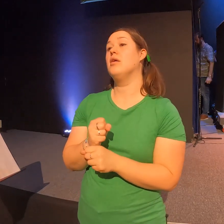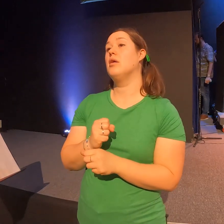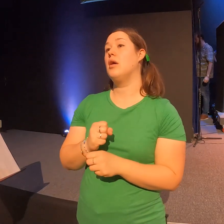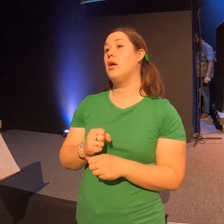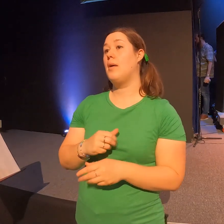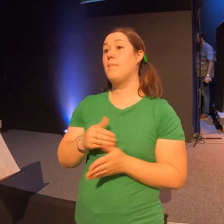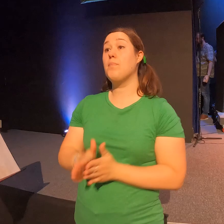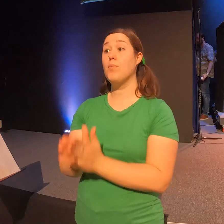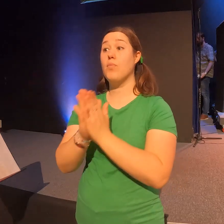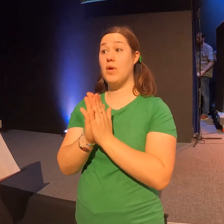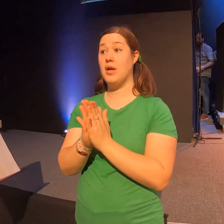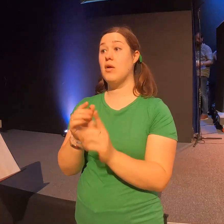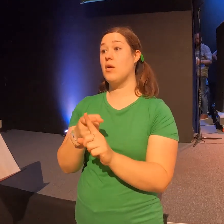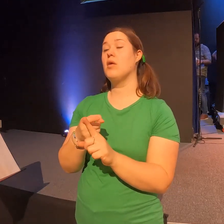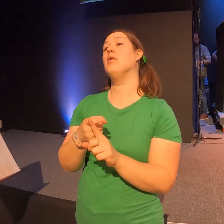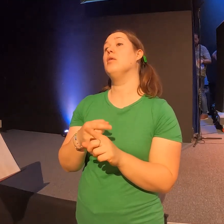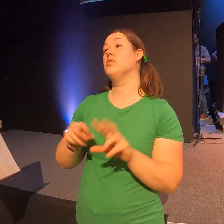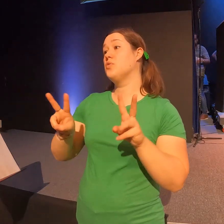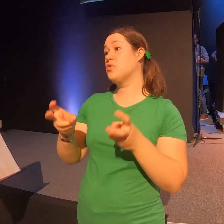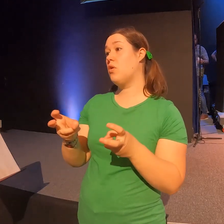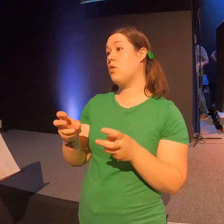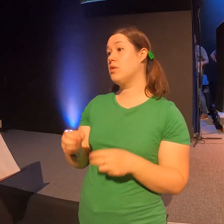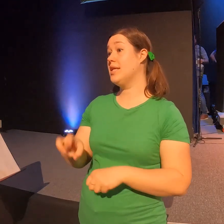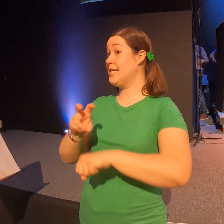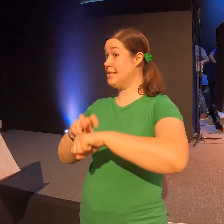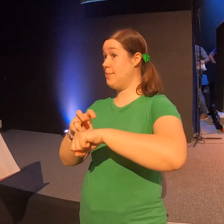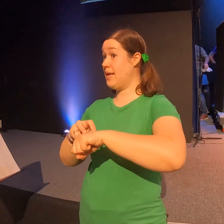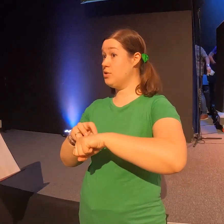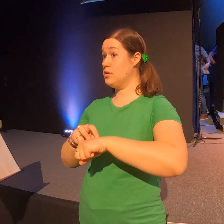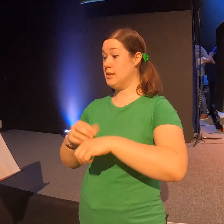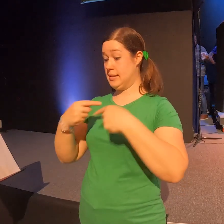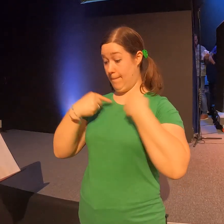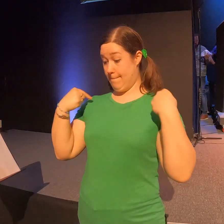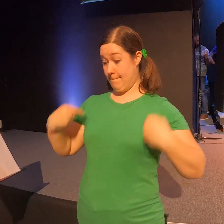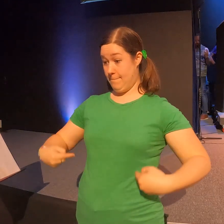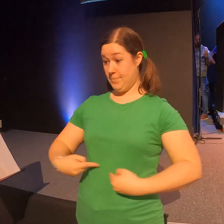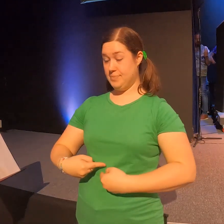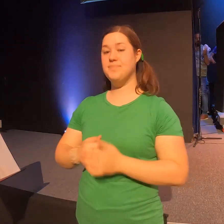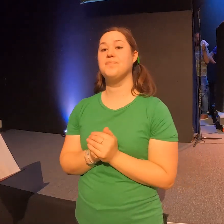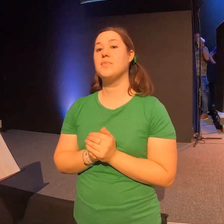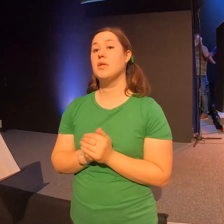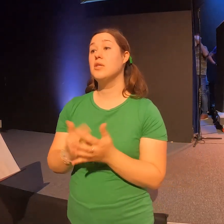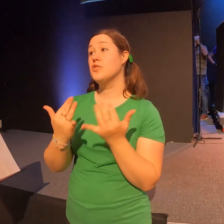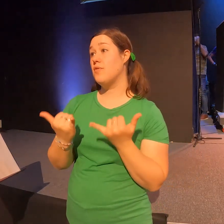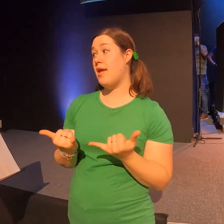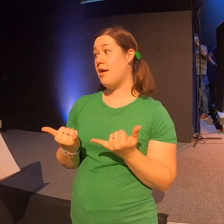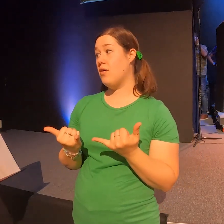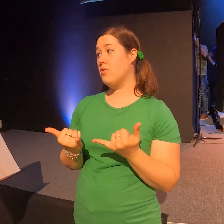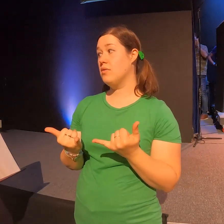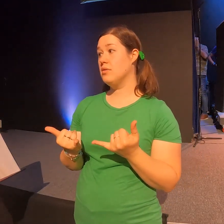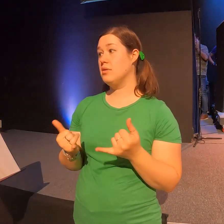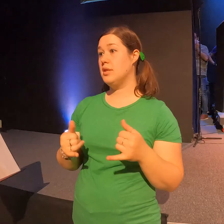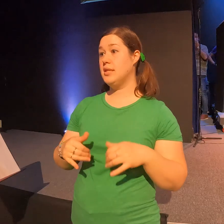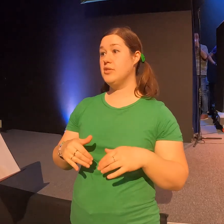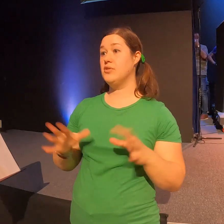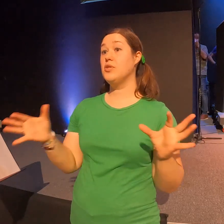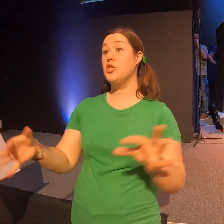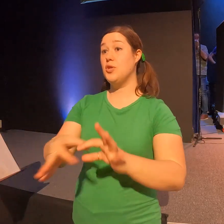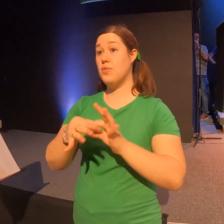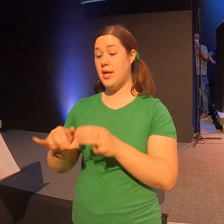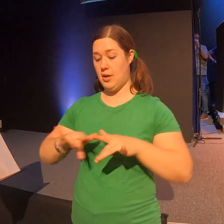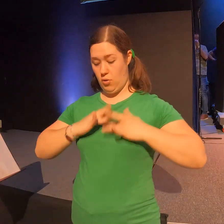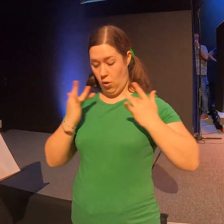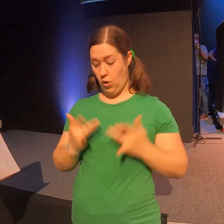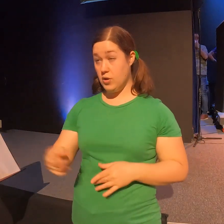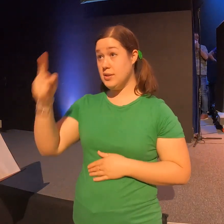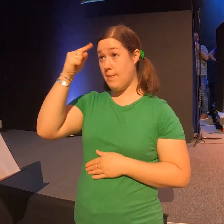St. Patrick's Breastplate and attributed to him and his ministry. But now, friends, let us unite our hearts and minds together in prayer. Let us